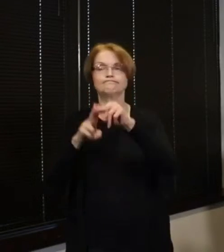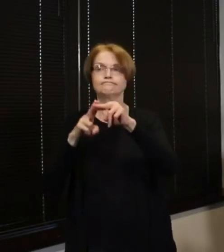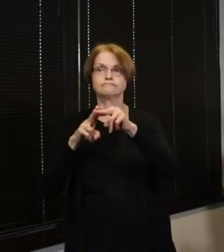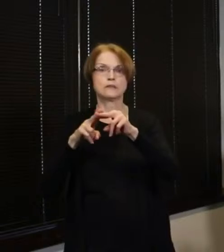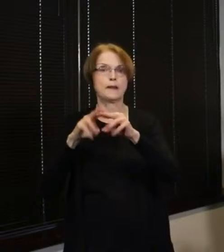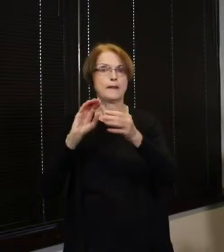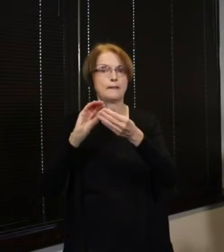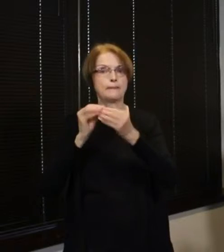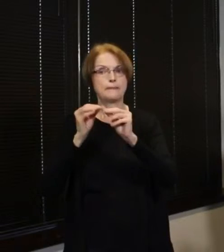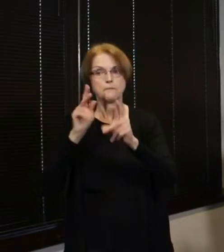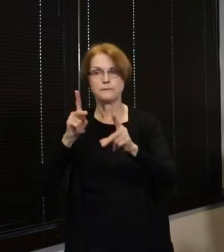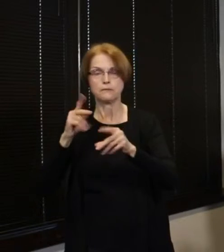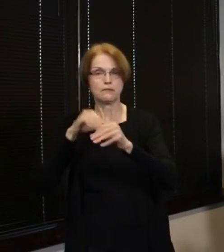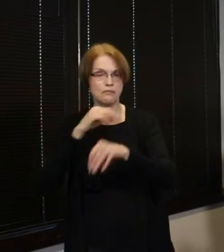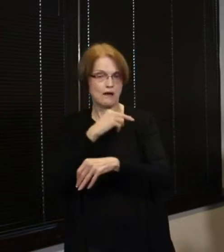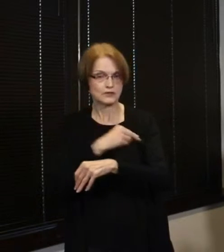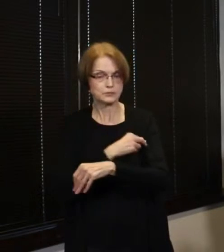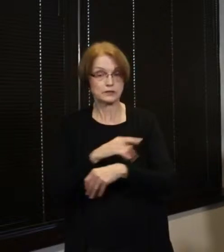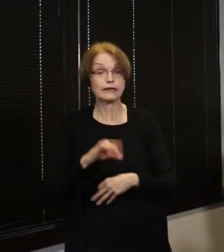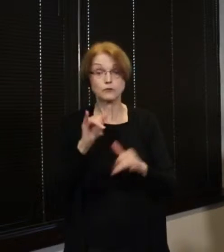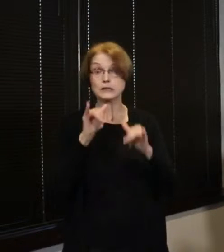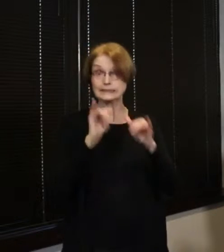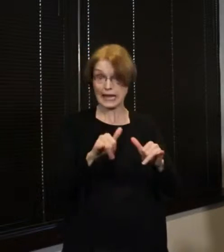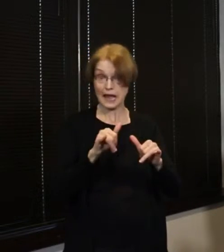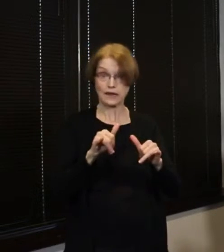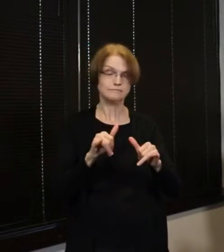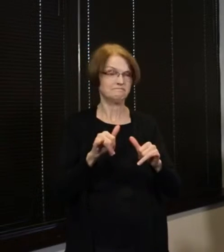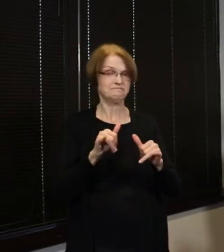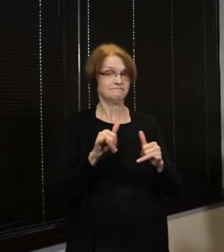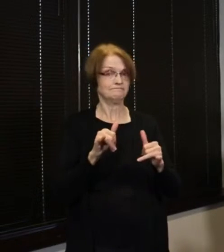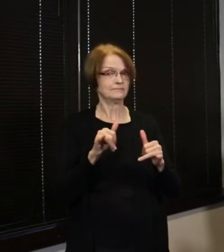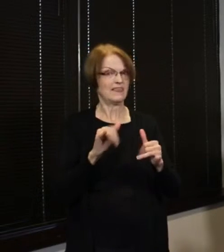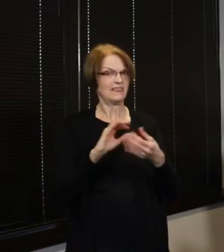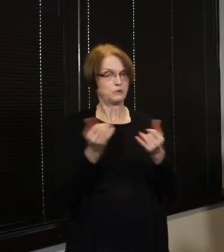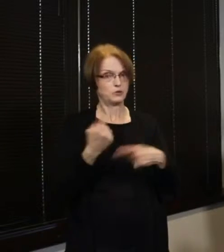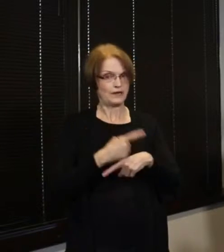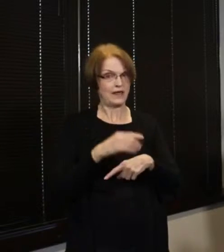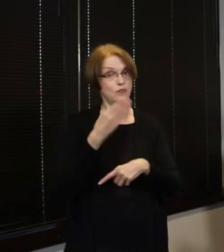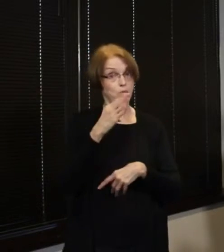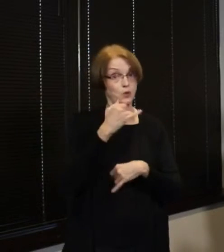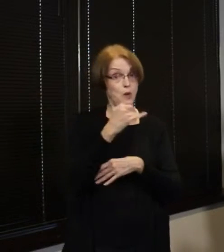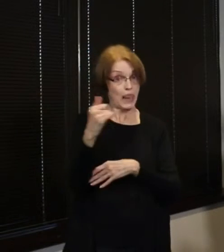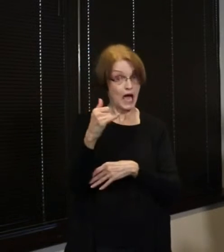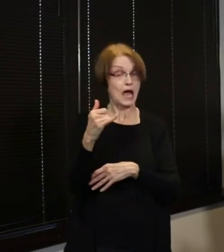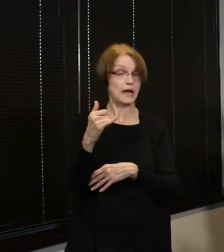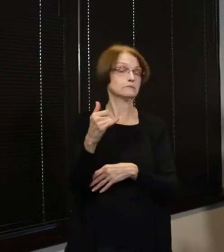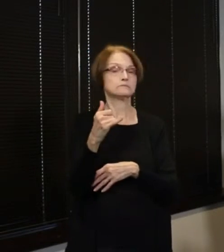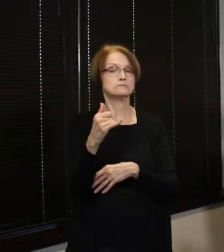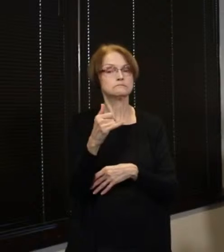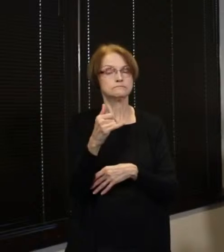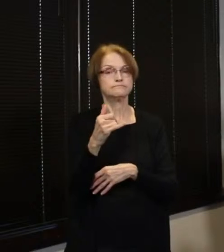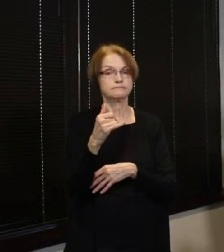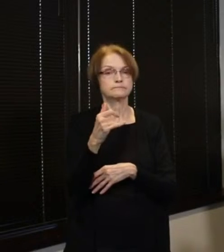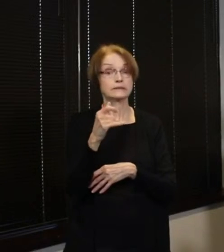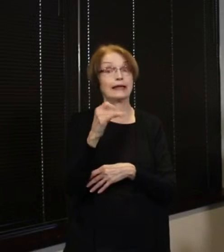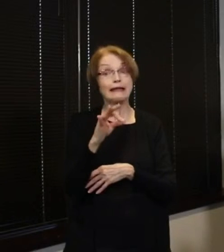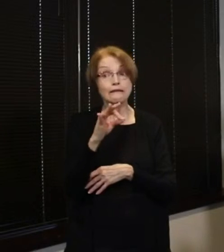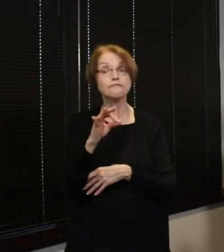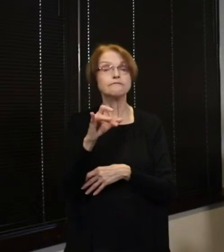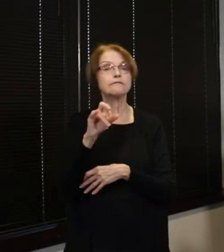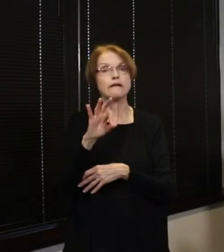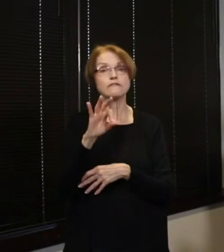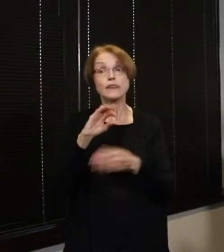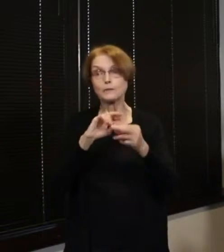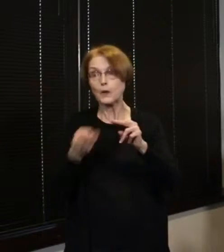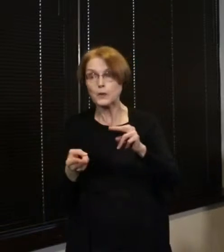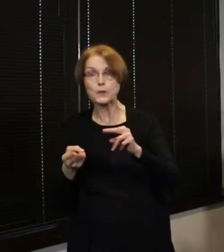hospital. If we stay about where we are, that's the blue line, and if we have a dramatic downturn